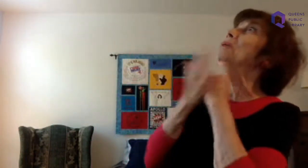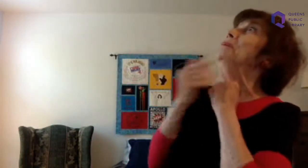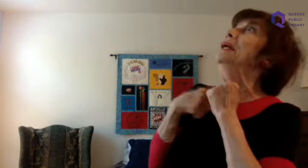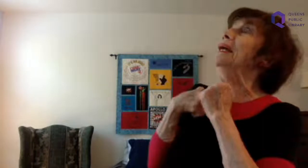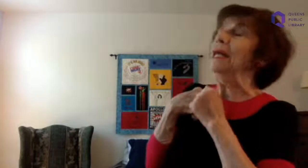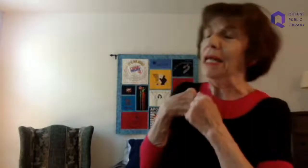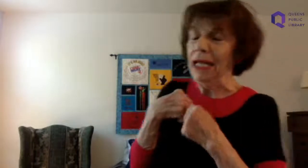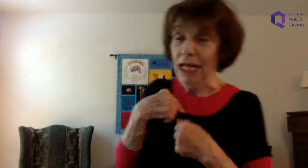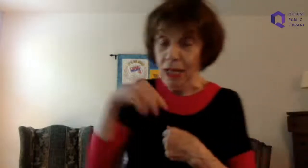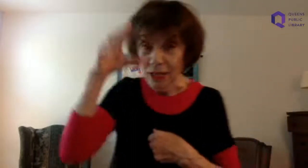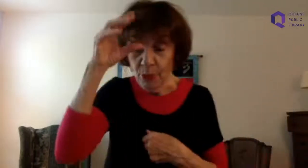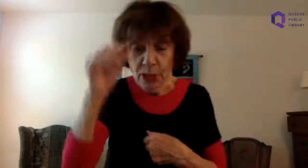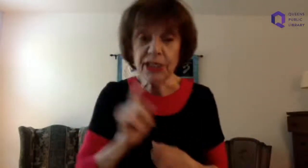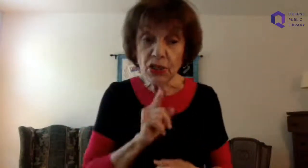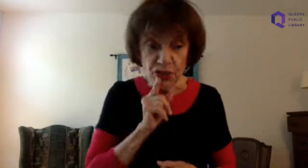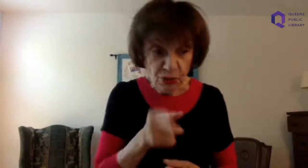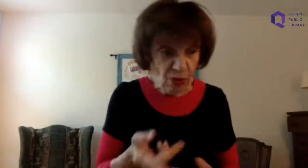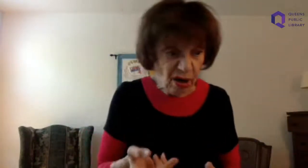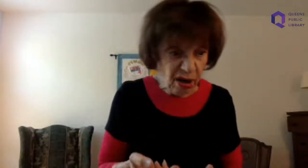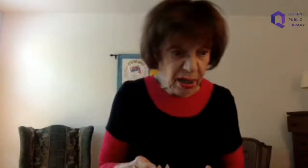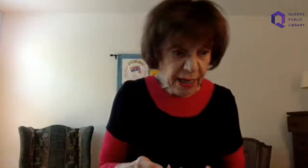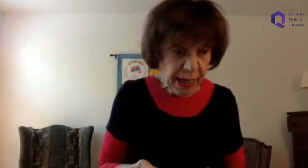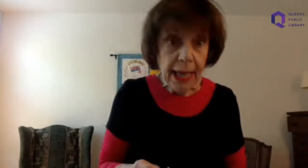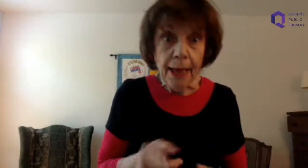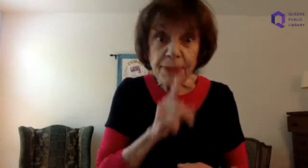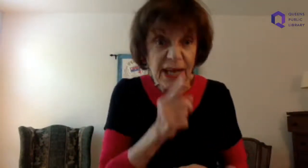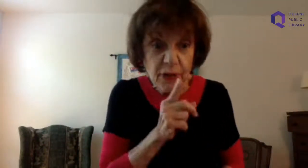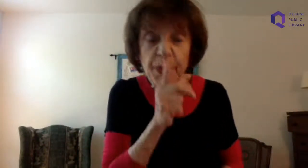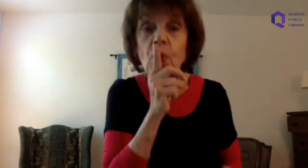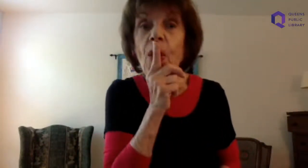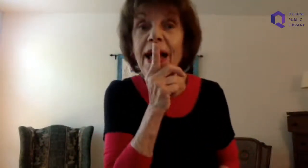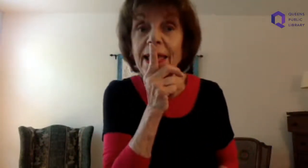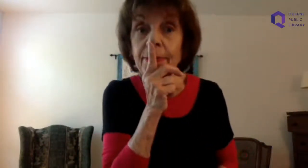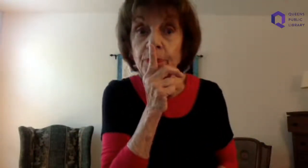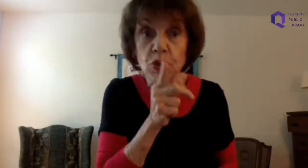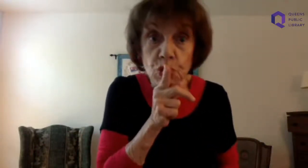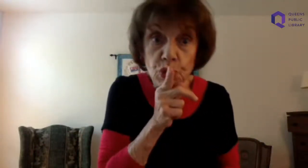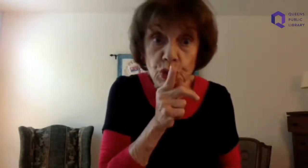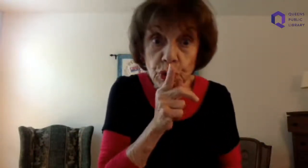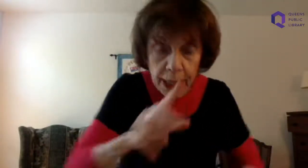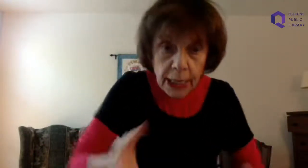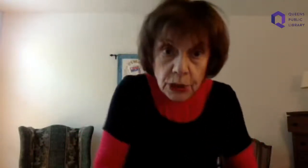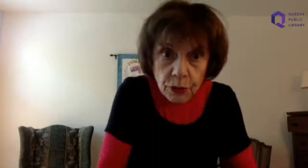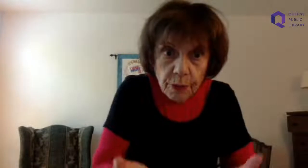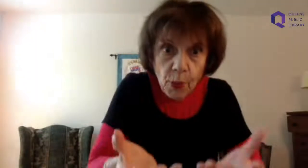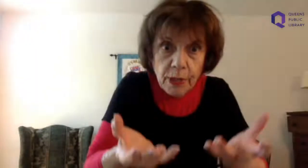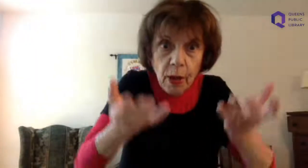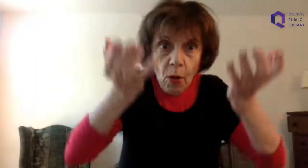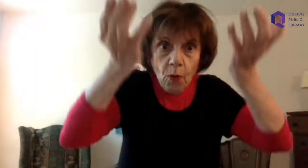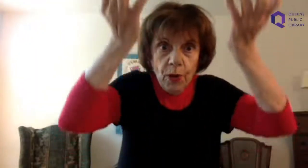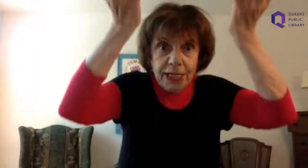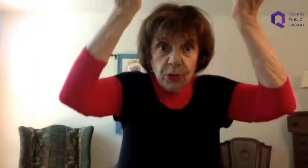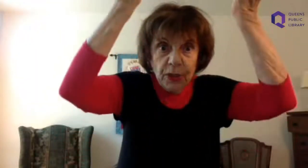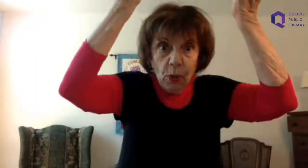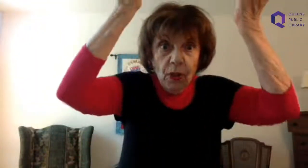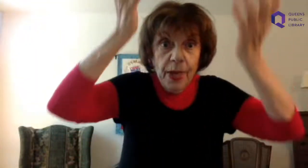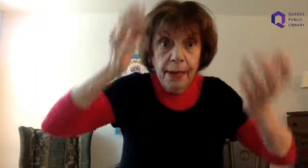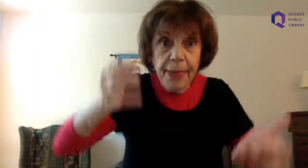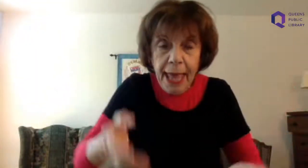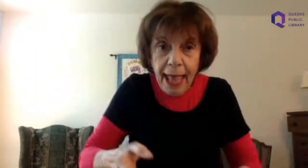me?" The boy said, "Sure, but you have to be quiet, shh." So the boy raised the window all the way up,